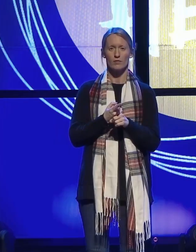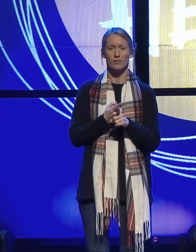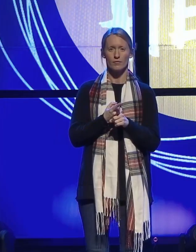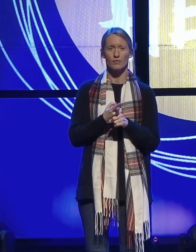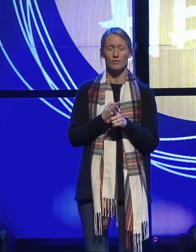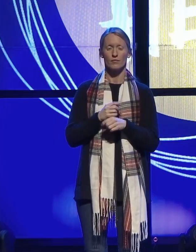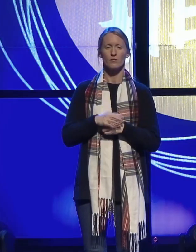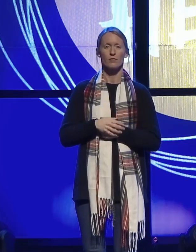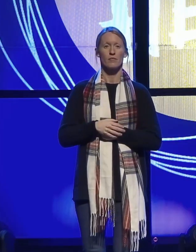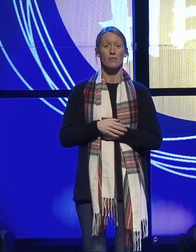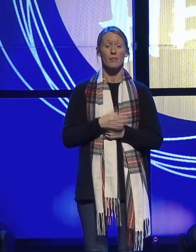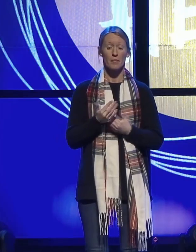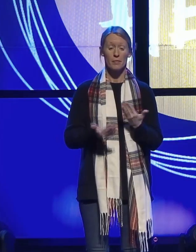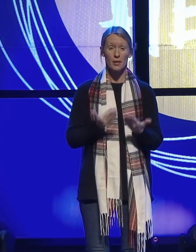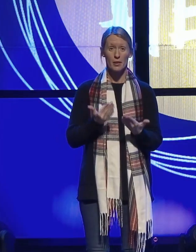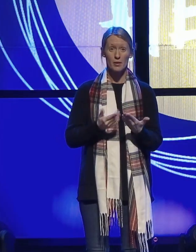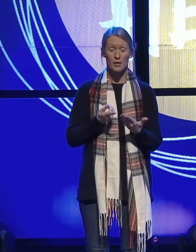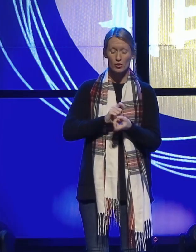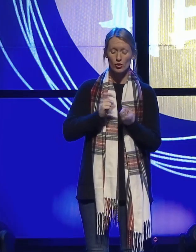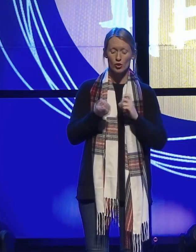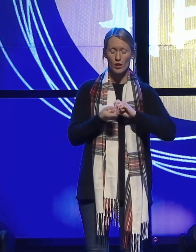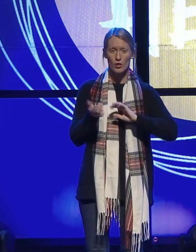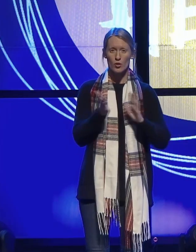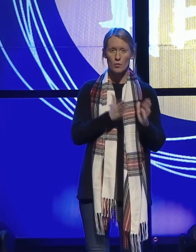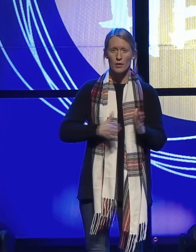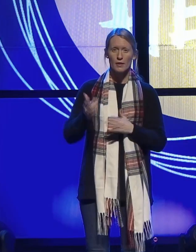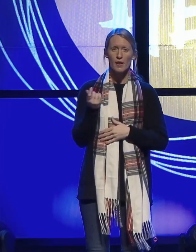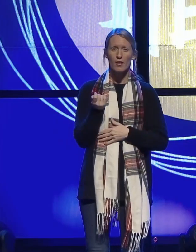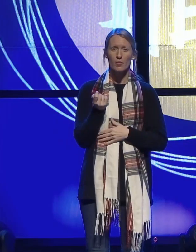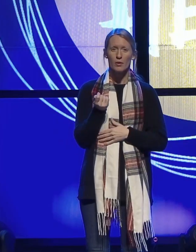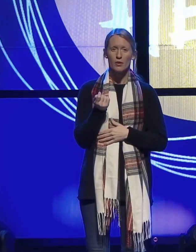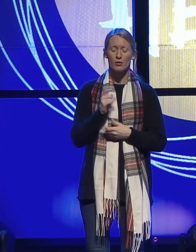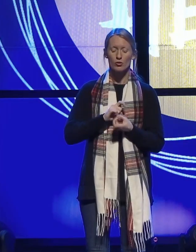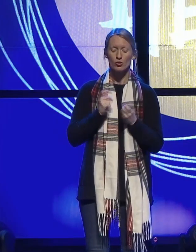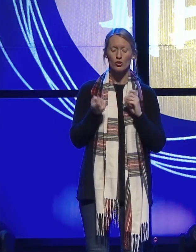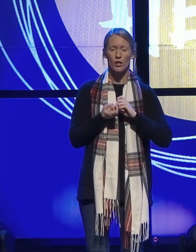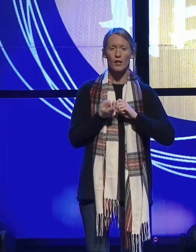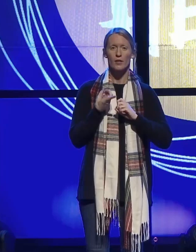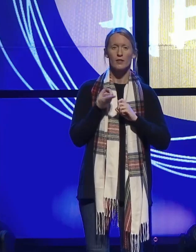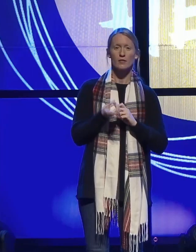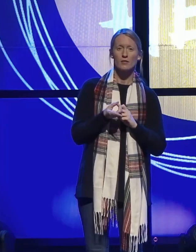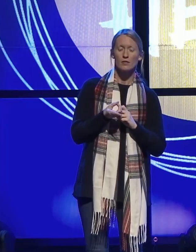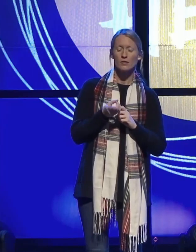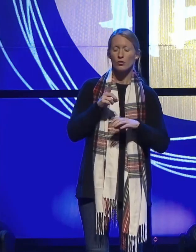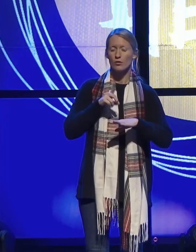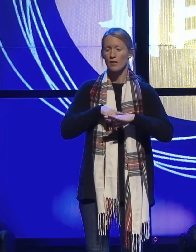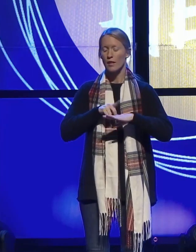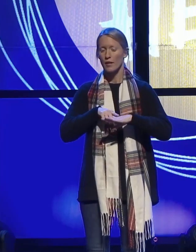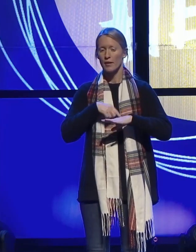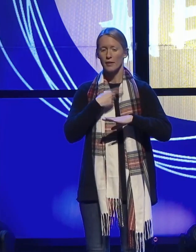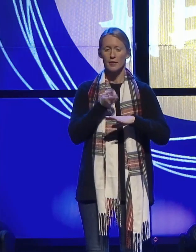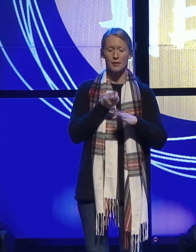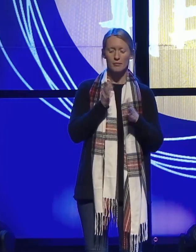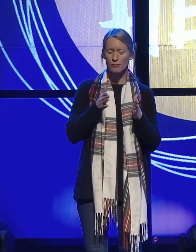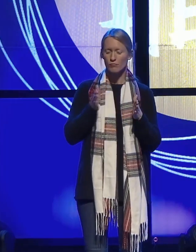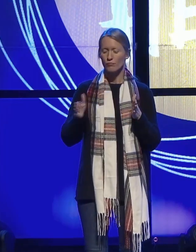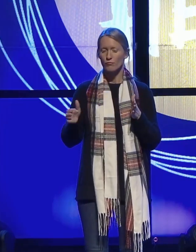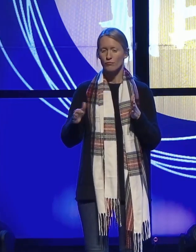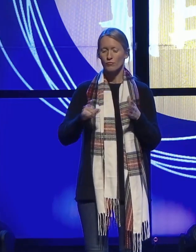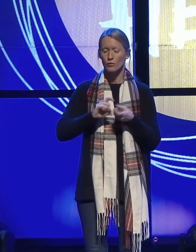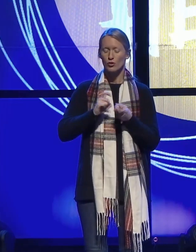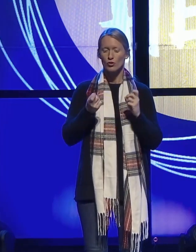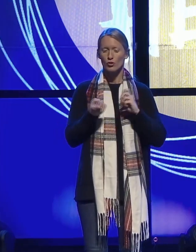balance there. Maybe alter the plans a little bit. Change it. Adjust your timetables. But if you believe in